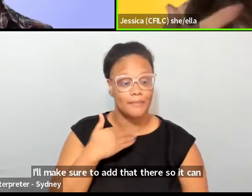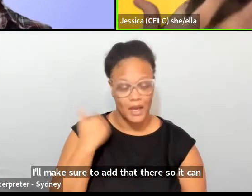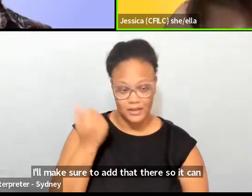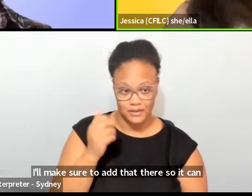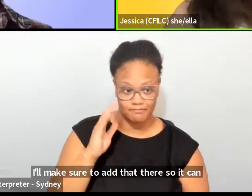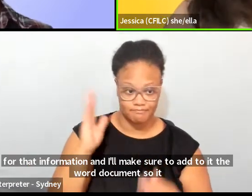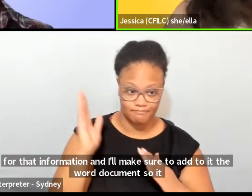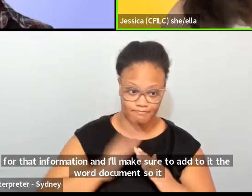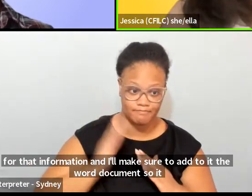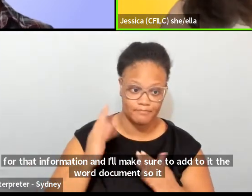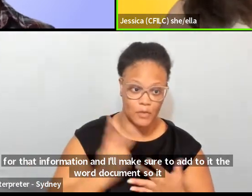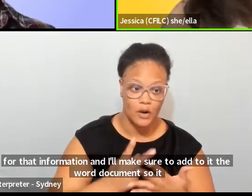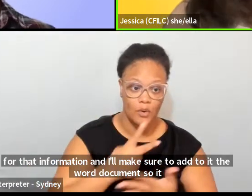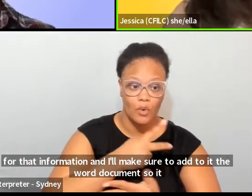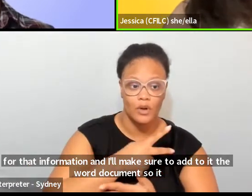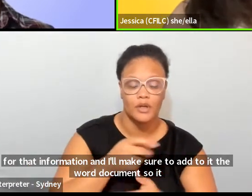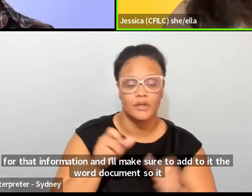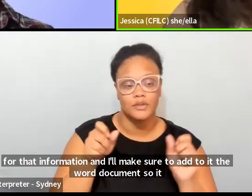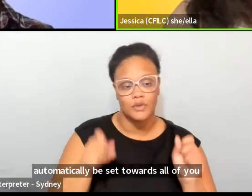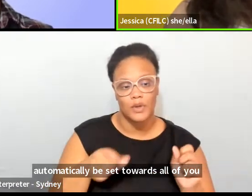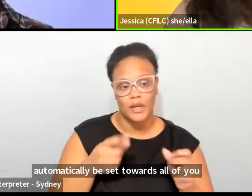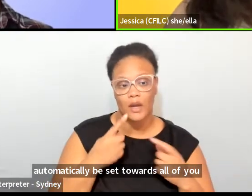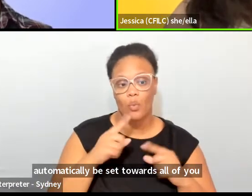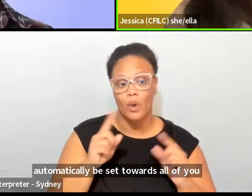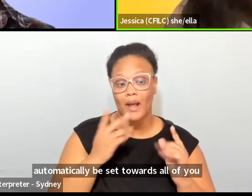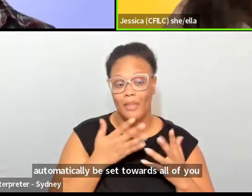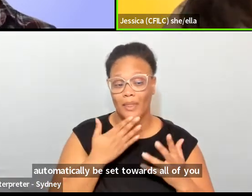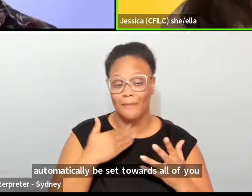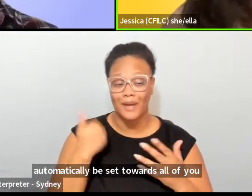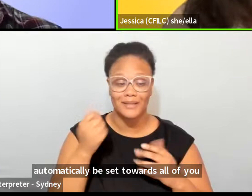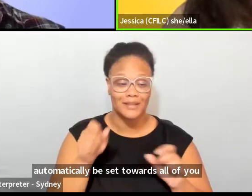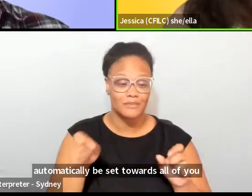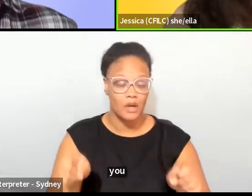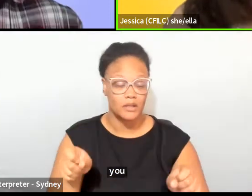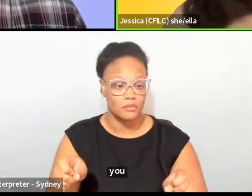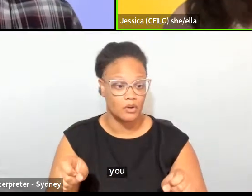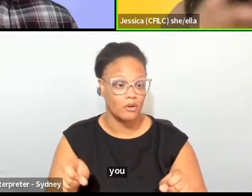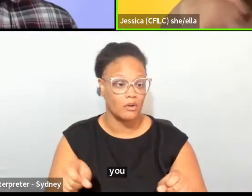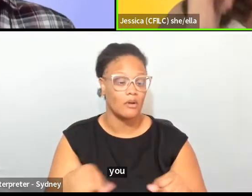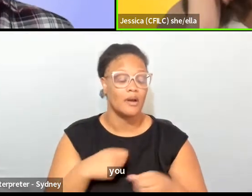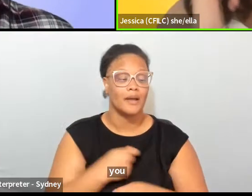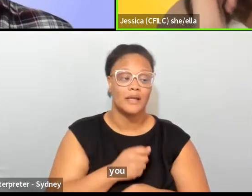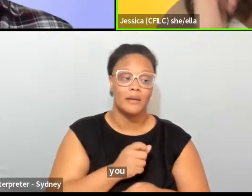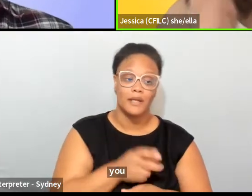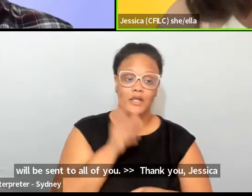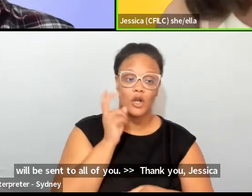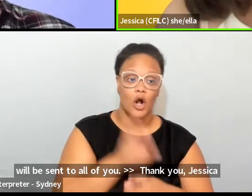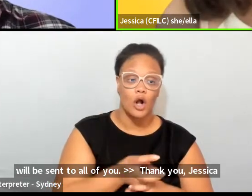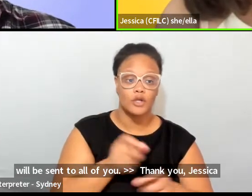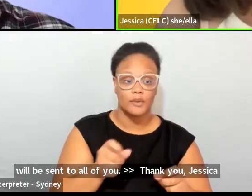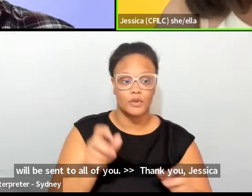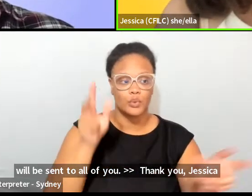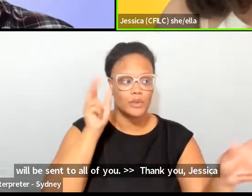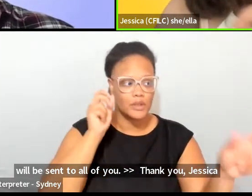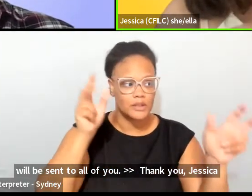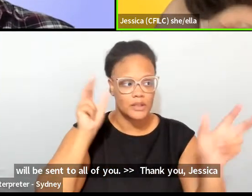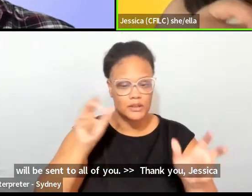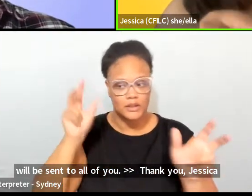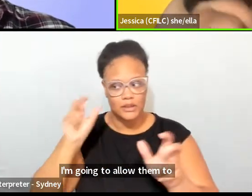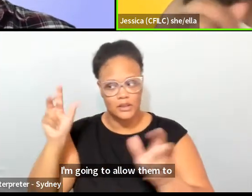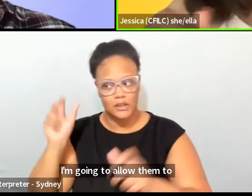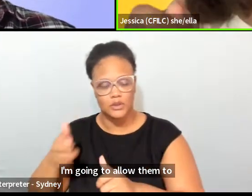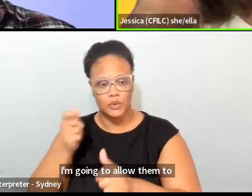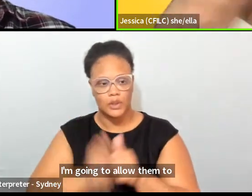just so like it can work out as best as possible, because then if not, it makes it really hard to be able to listen towards a ringtone